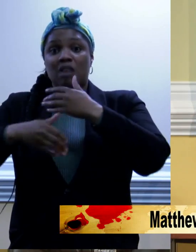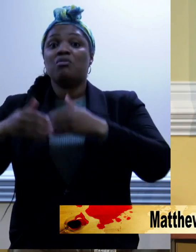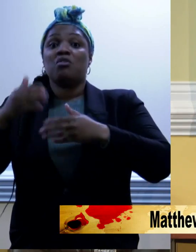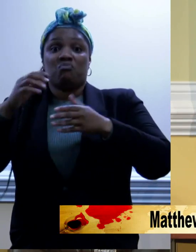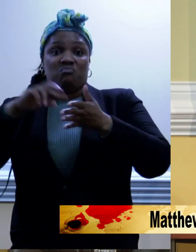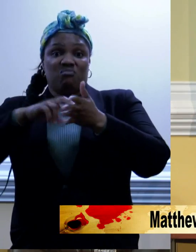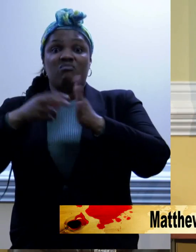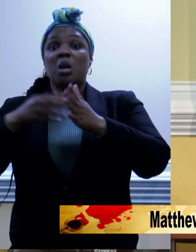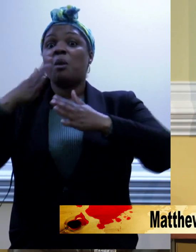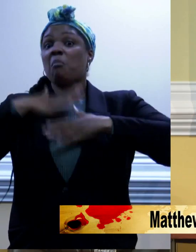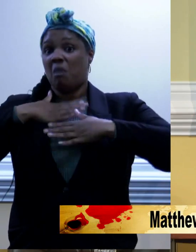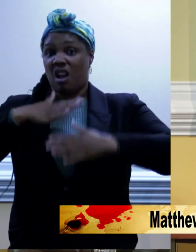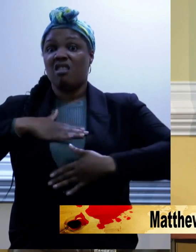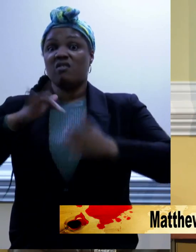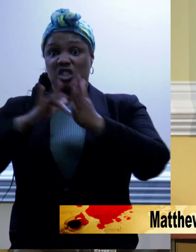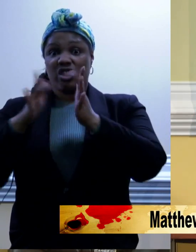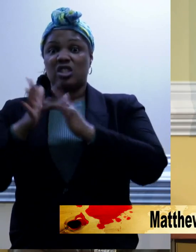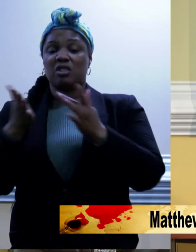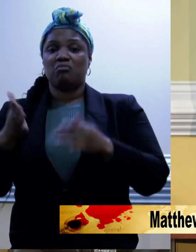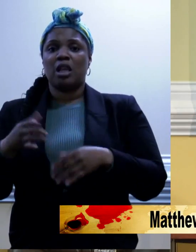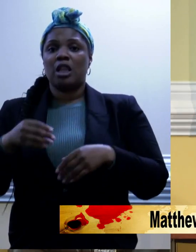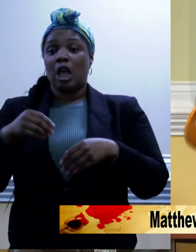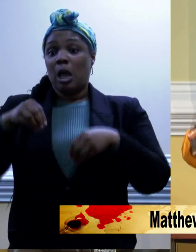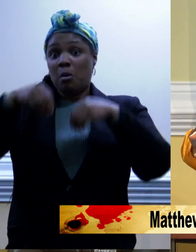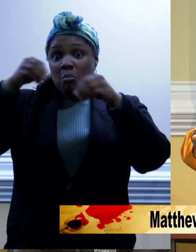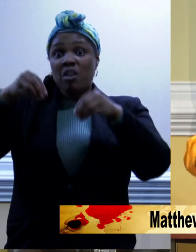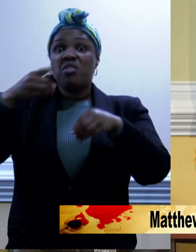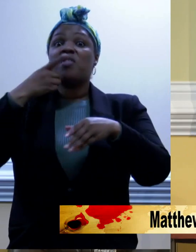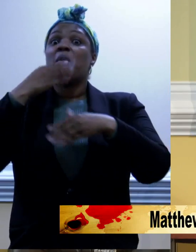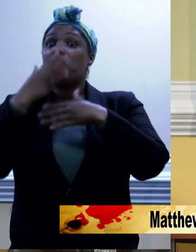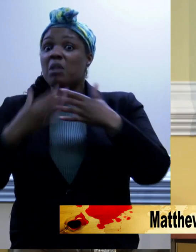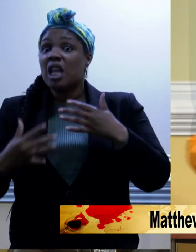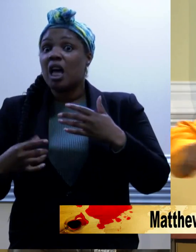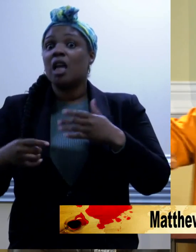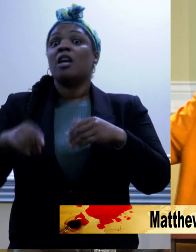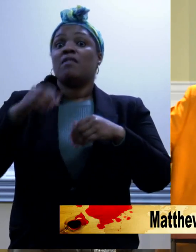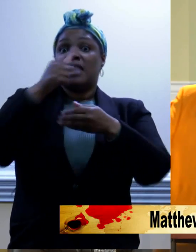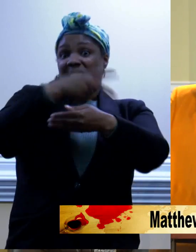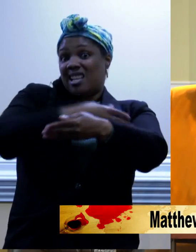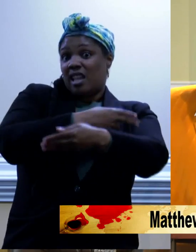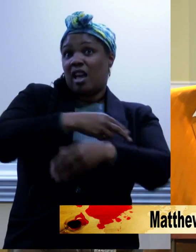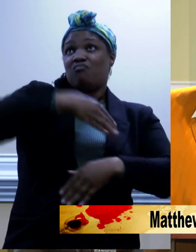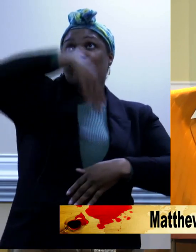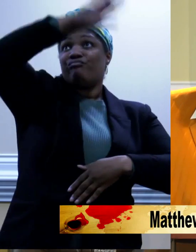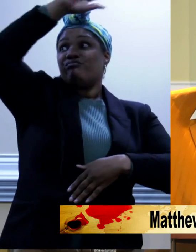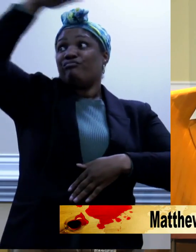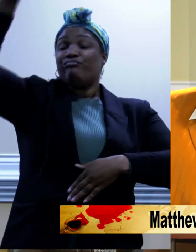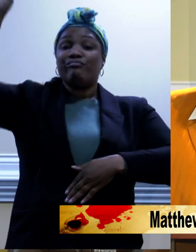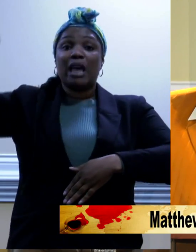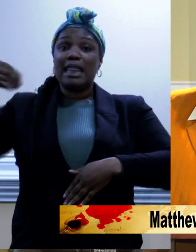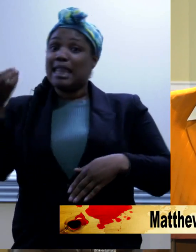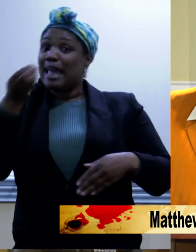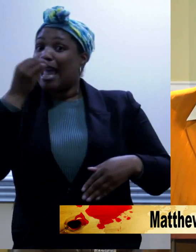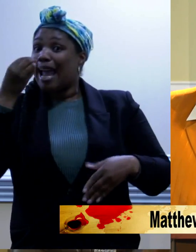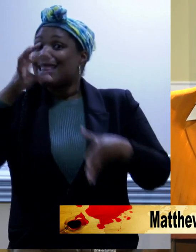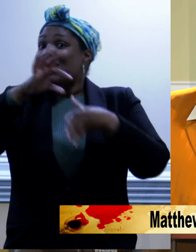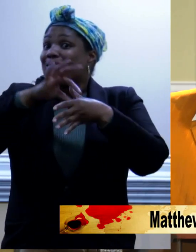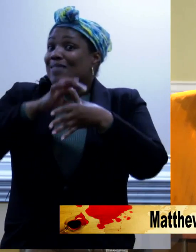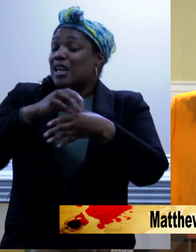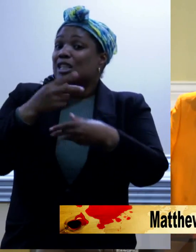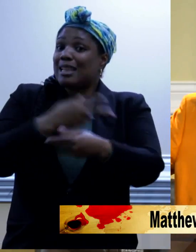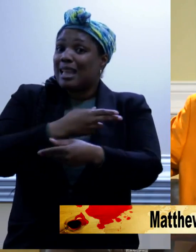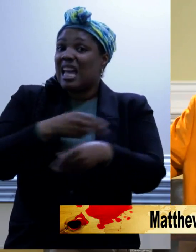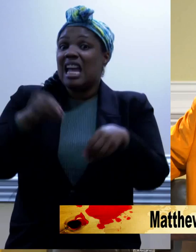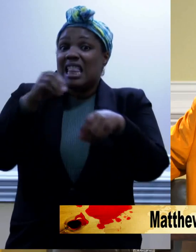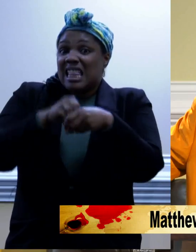body. Remember, they put the blood of the lamb over the doorpost, right, and then they ate the flesh of the lamb in